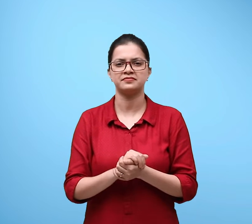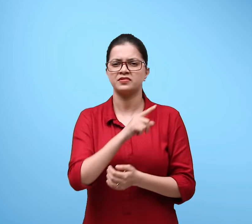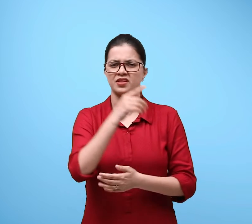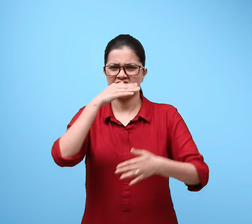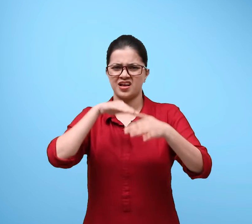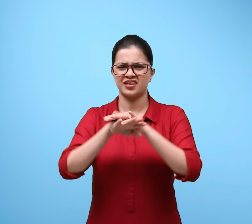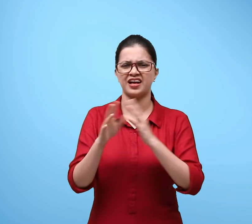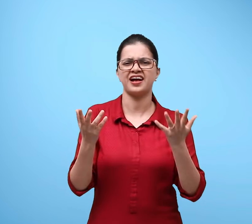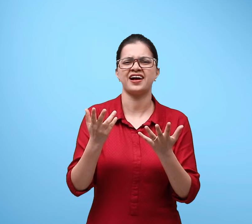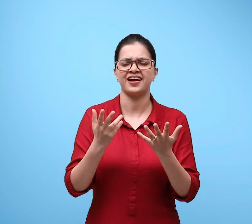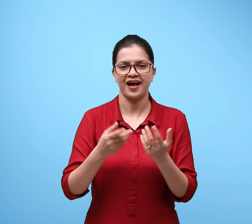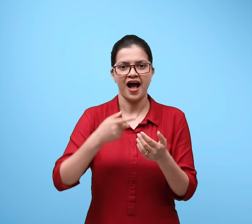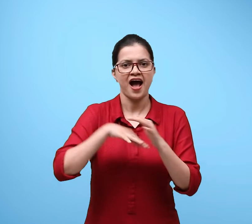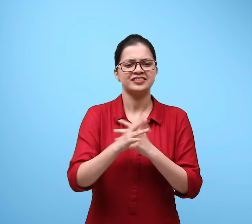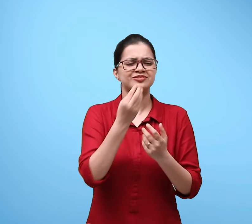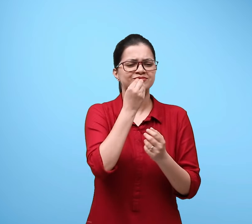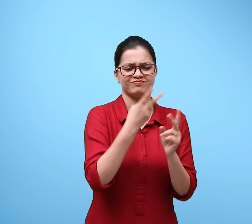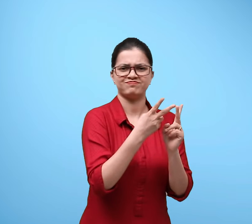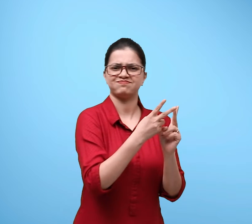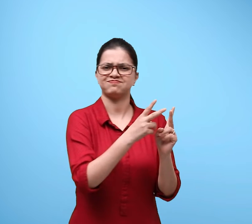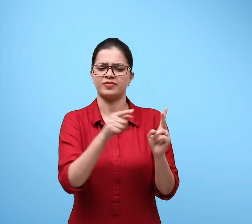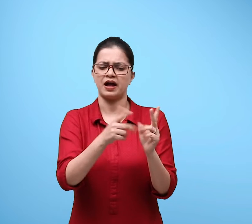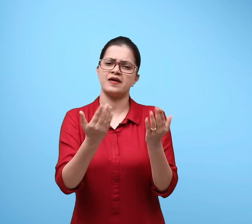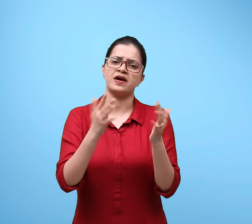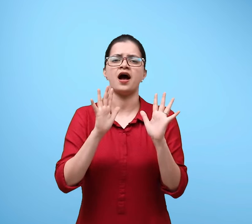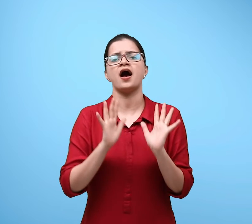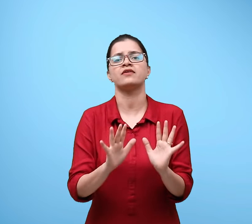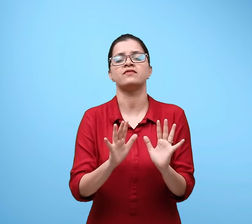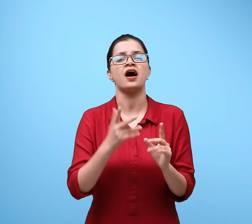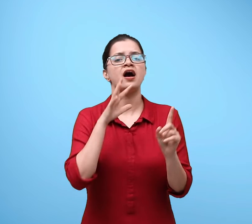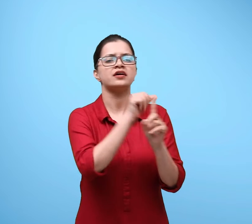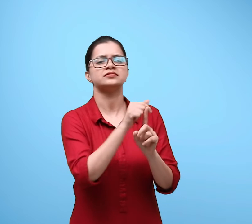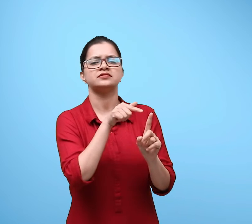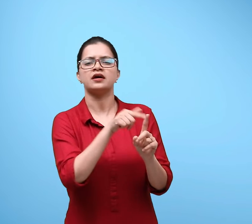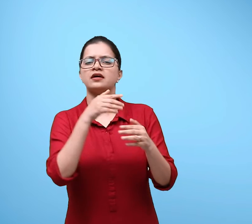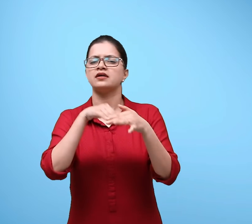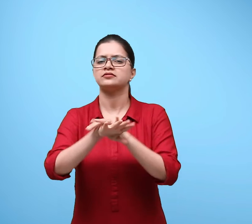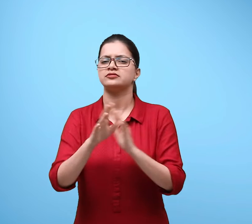which shows looking through opaque, transparent or translucent material.